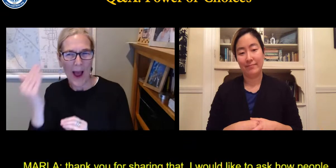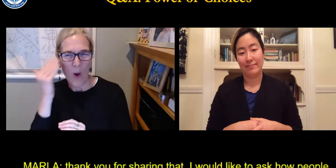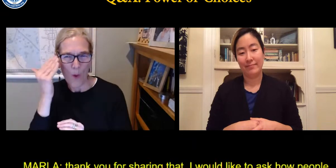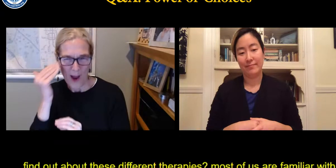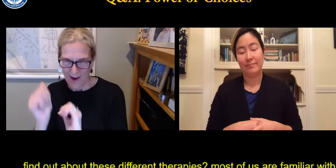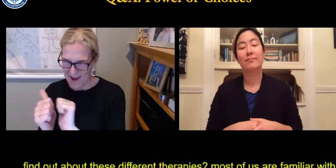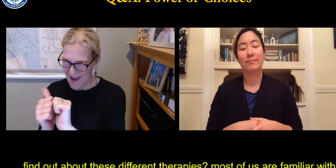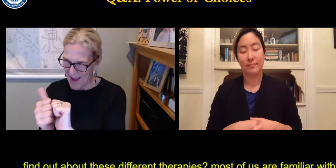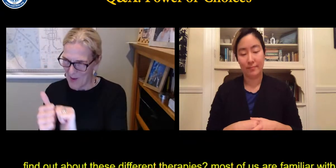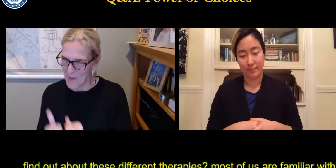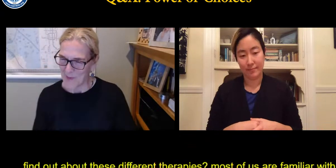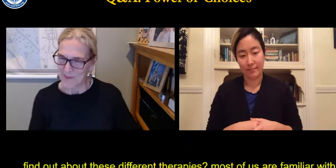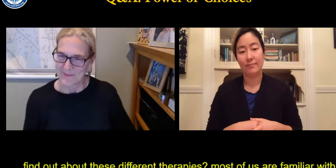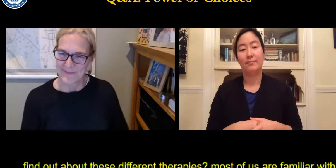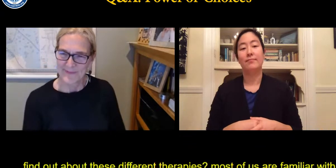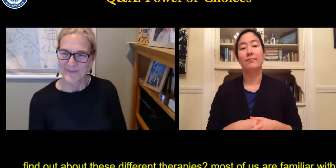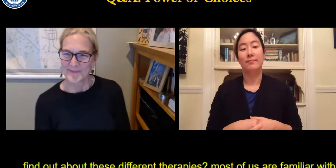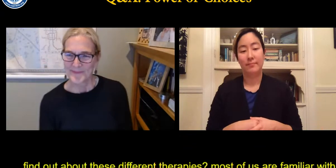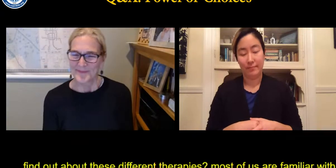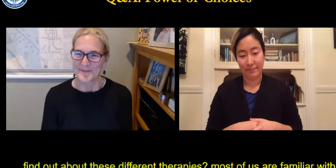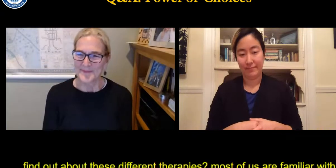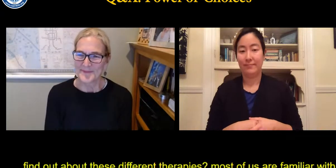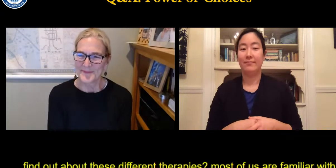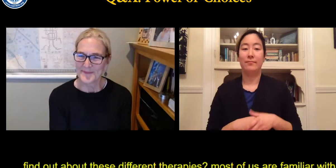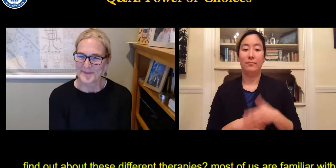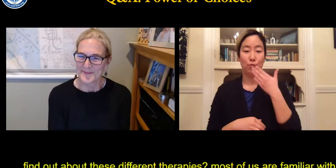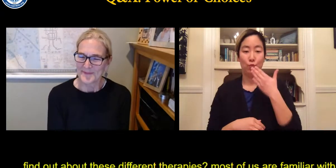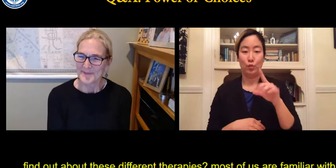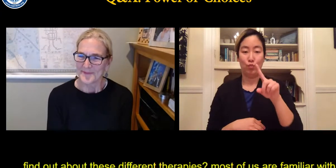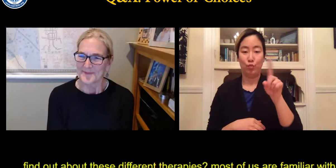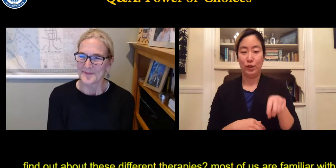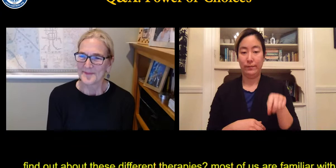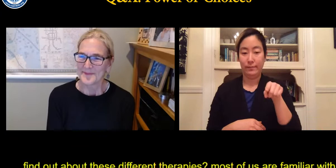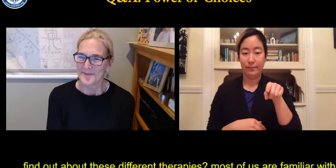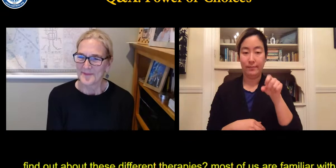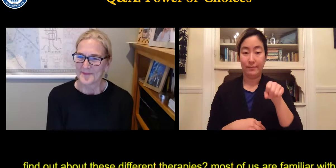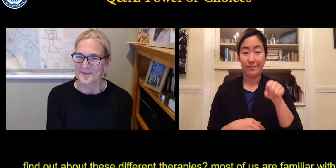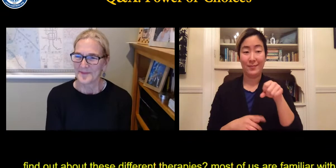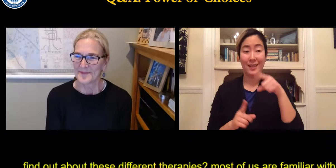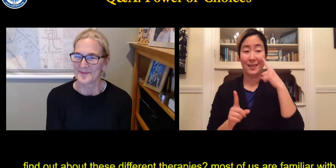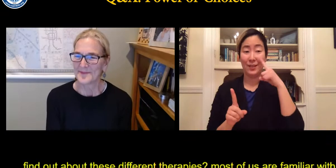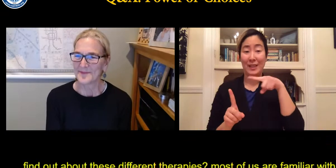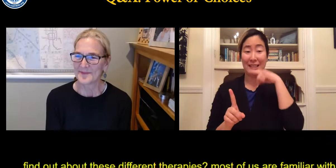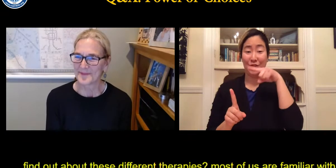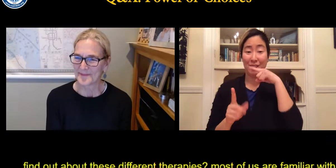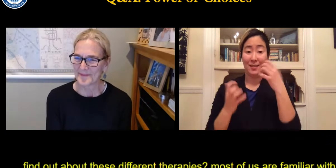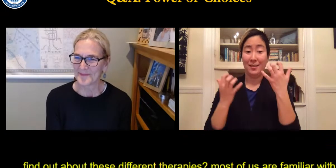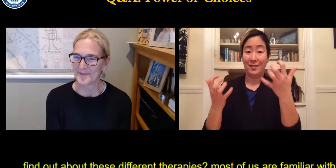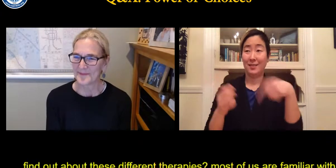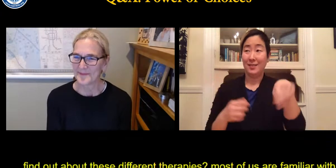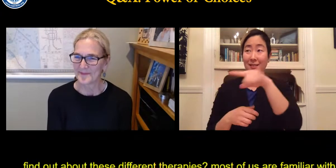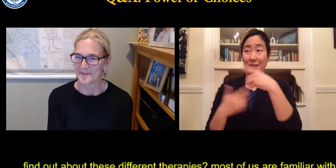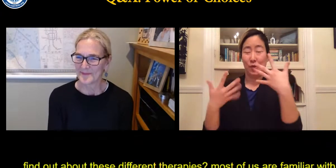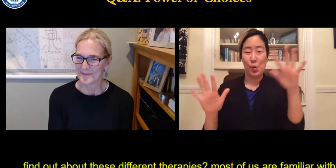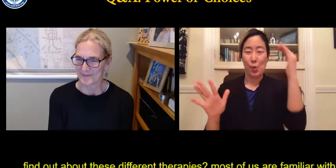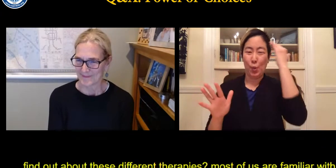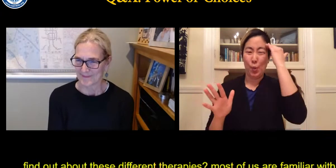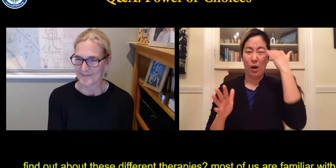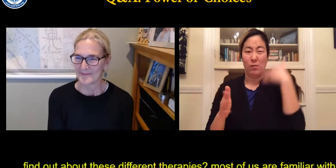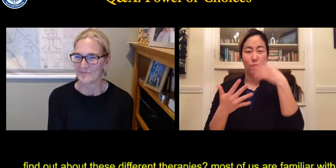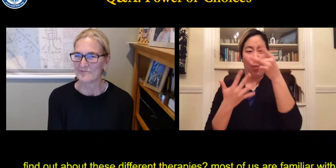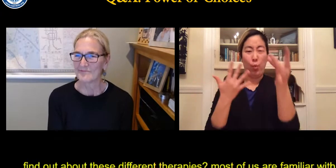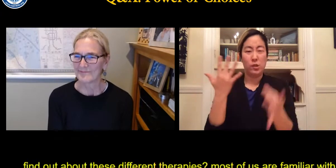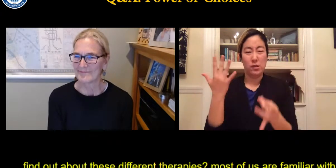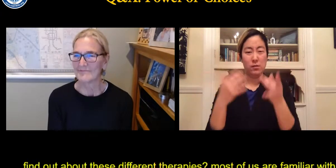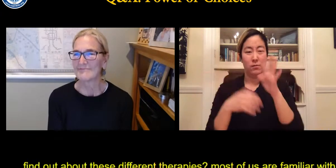variety of therapeutic approaches that exist. How can the deaf community gain insights and be more aware?